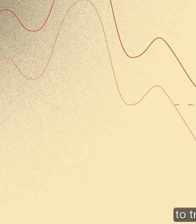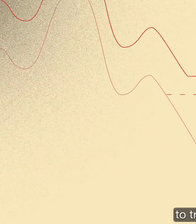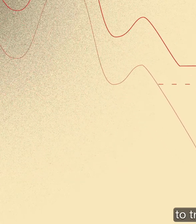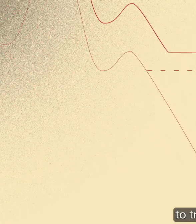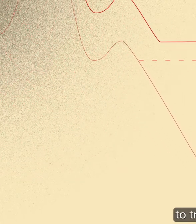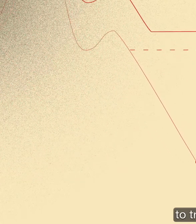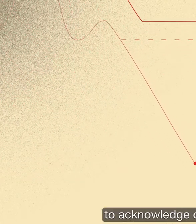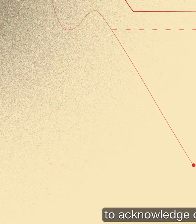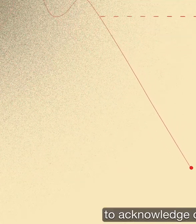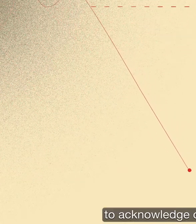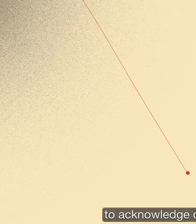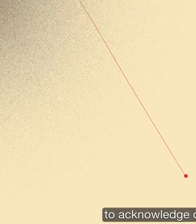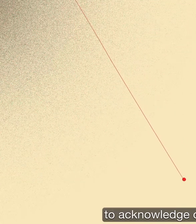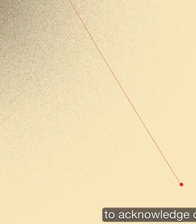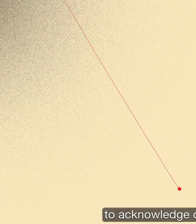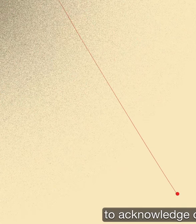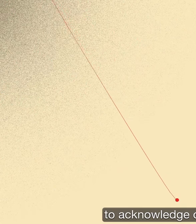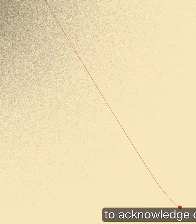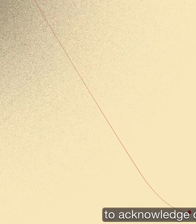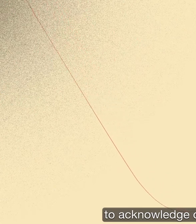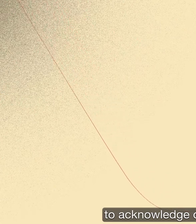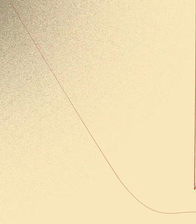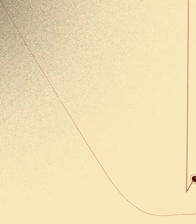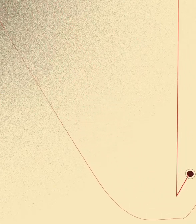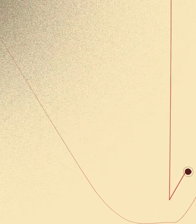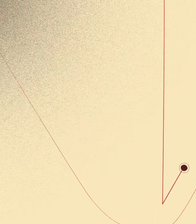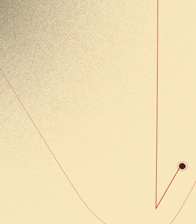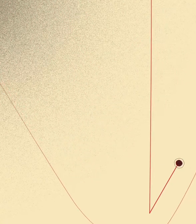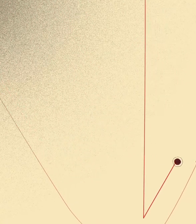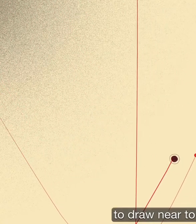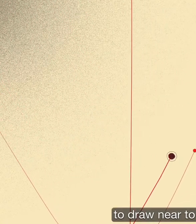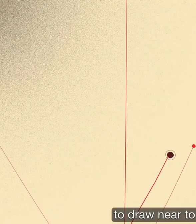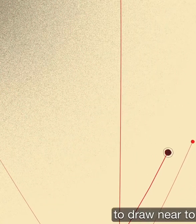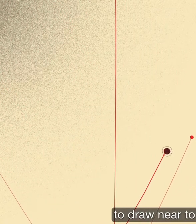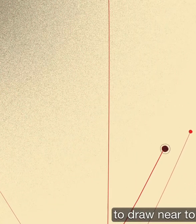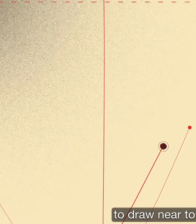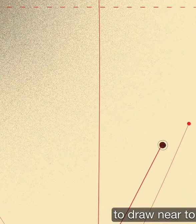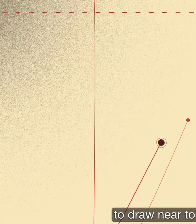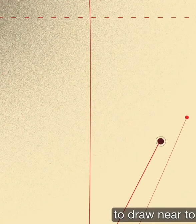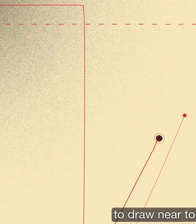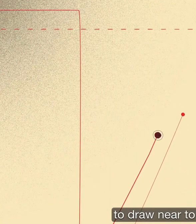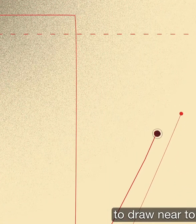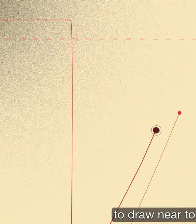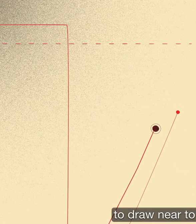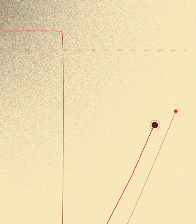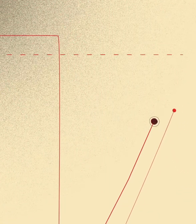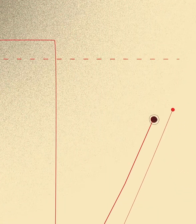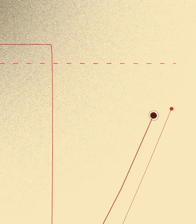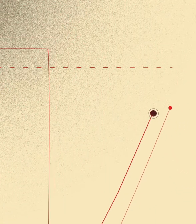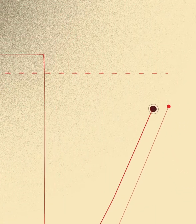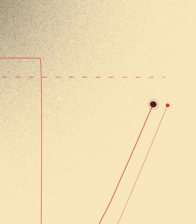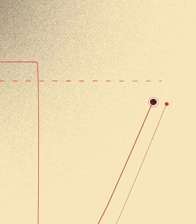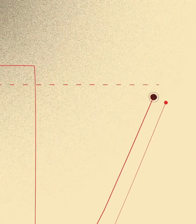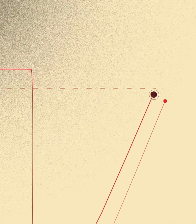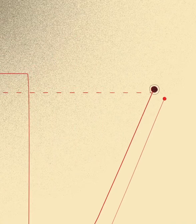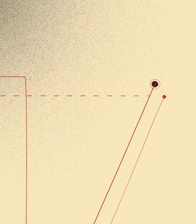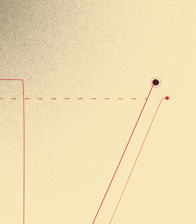him, to acknowledge our dependence on him, to draw near to the one who loved us first.